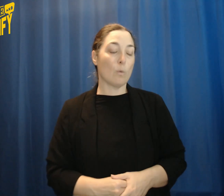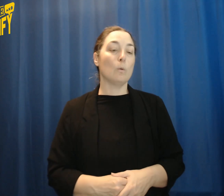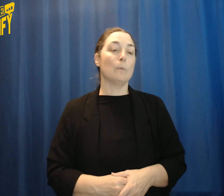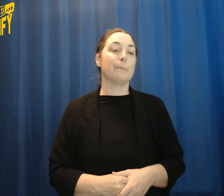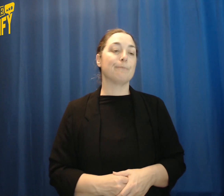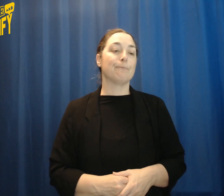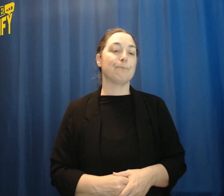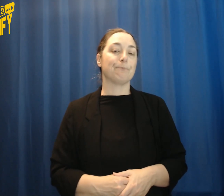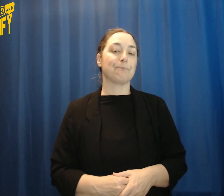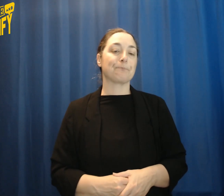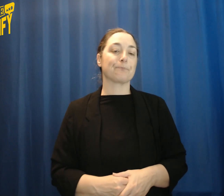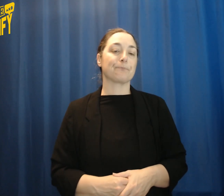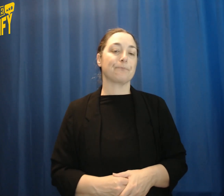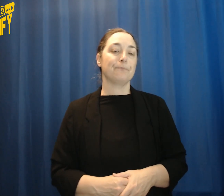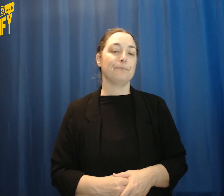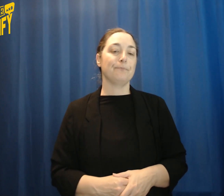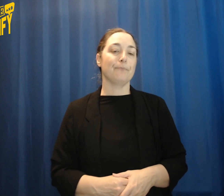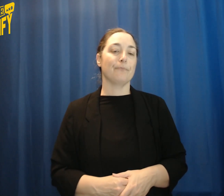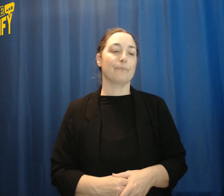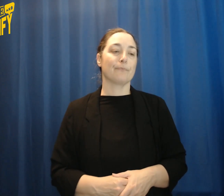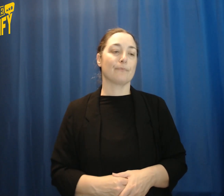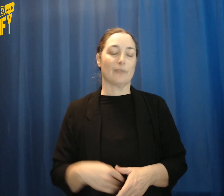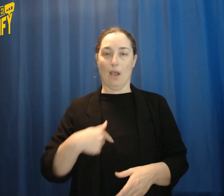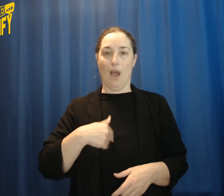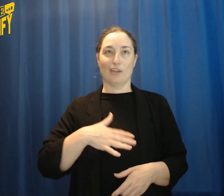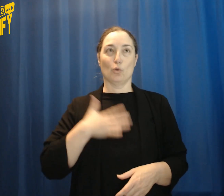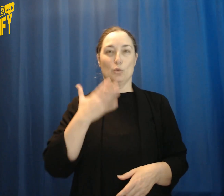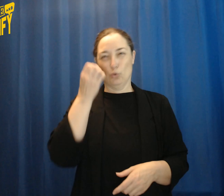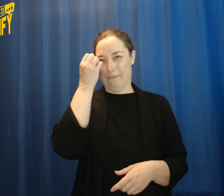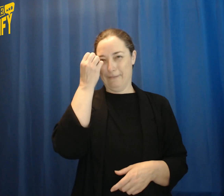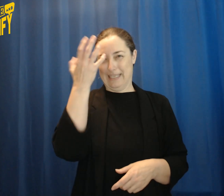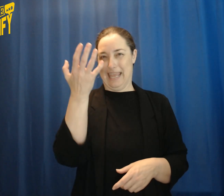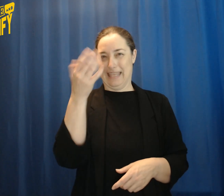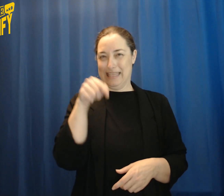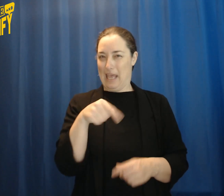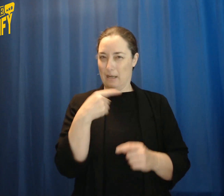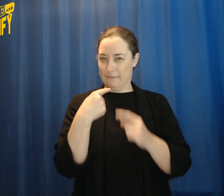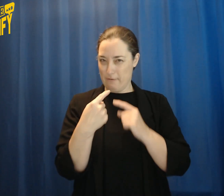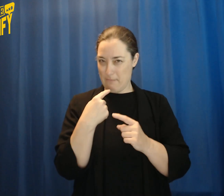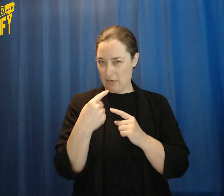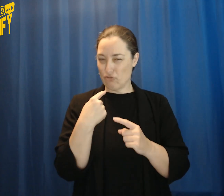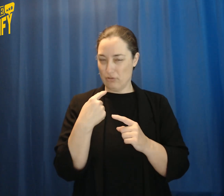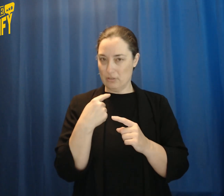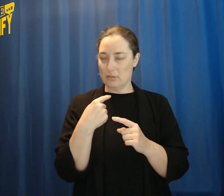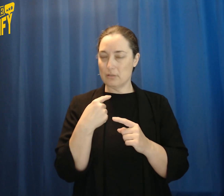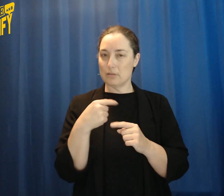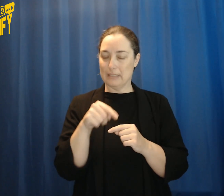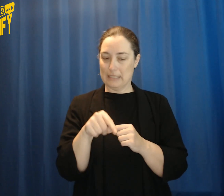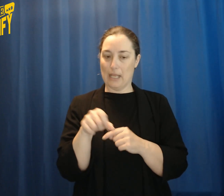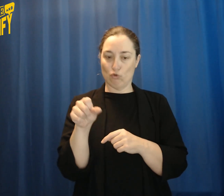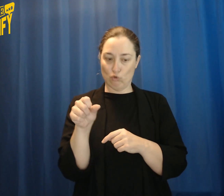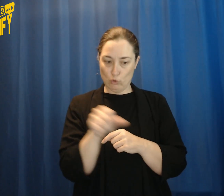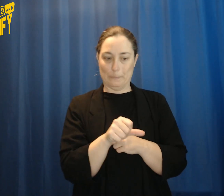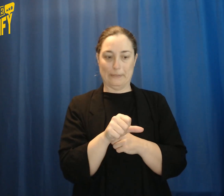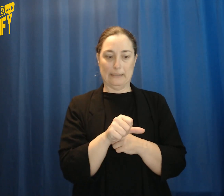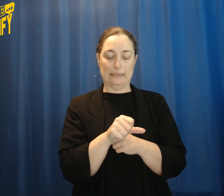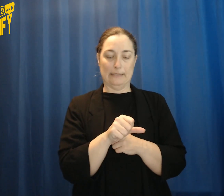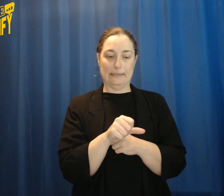to put it in a box and forget about it, though. I think that it's information that should, it would help other people